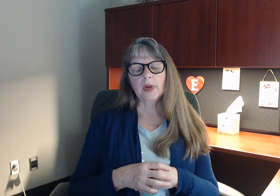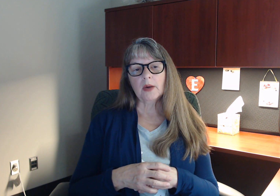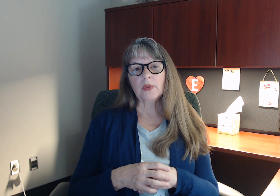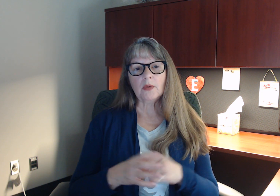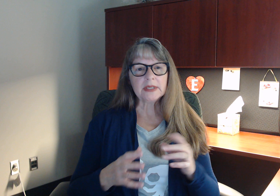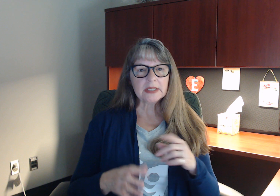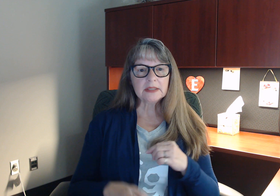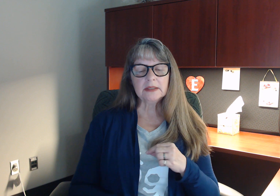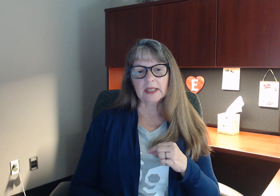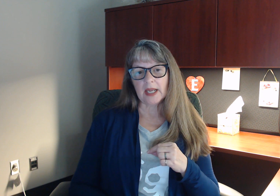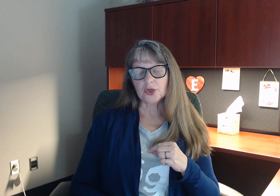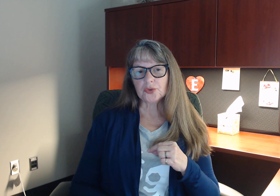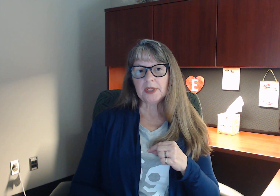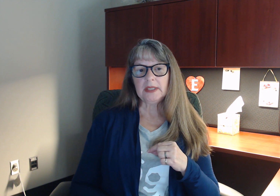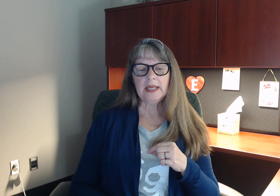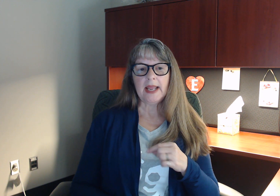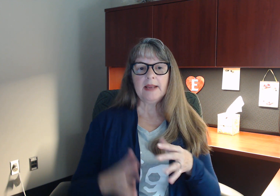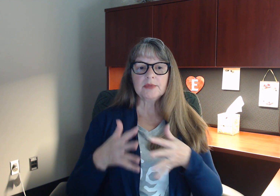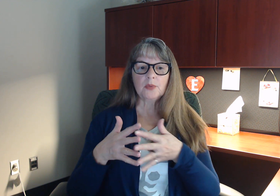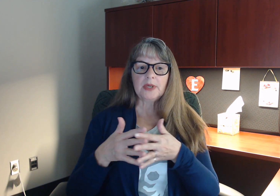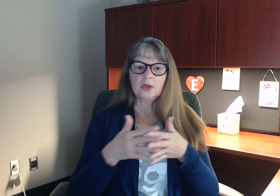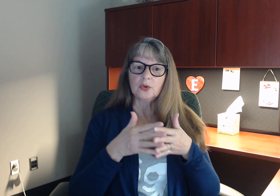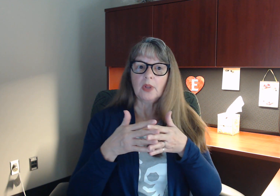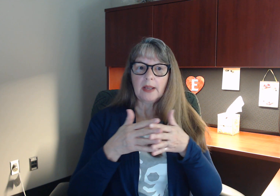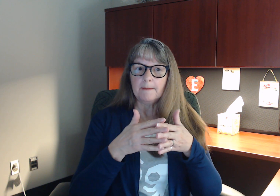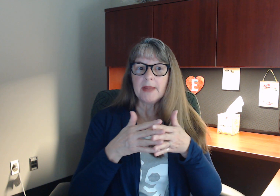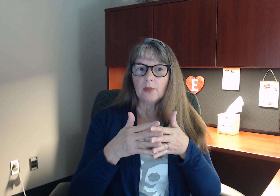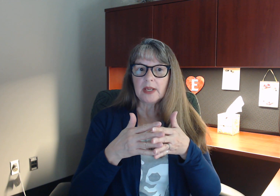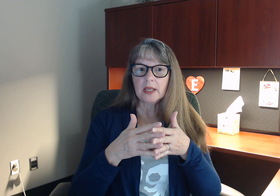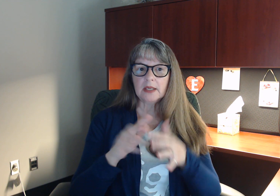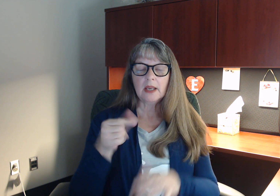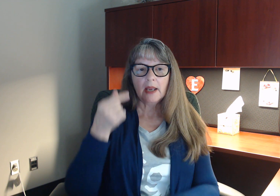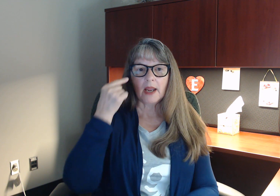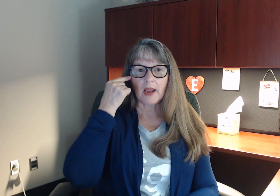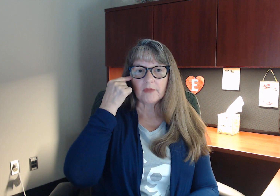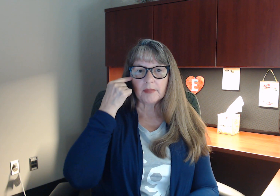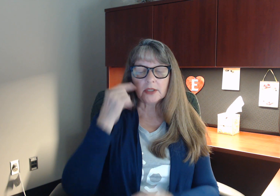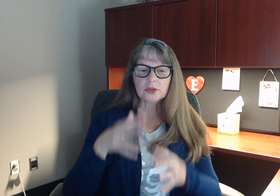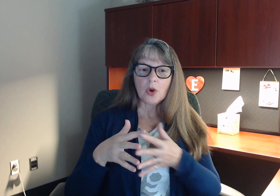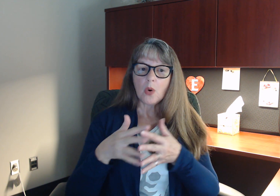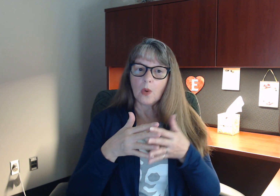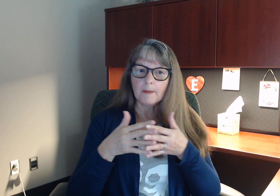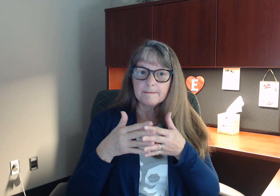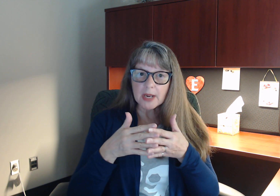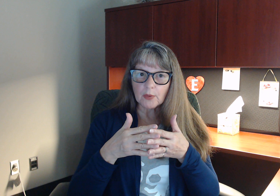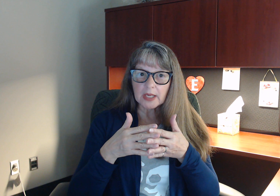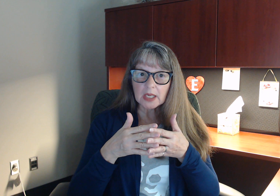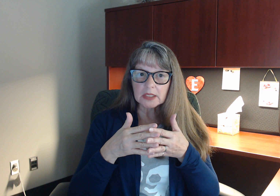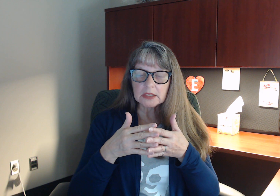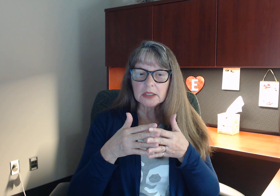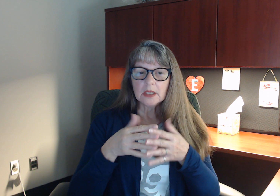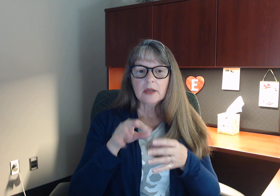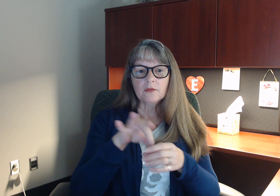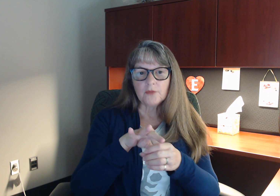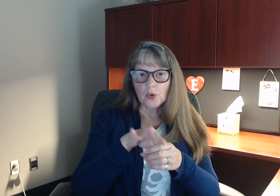We already did the country name, so we could do like American government or American